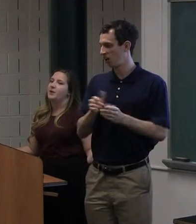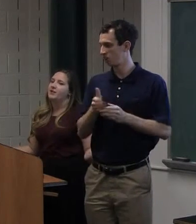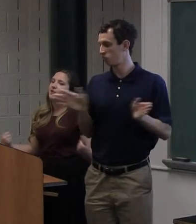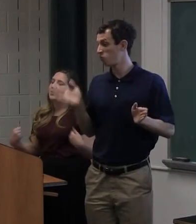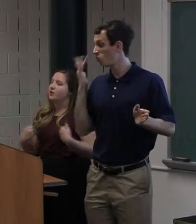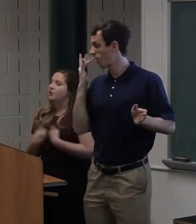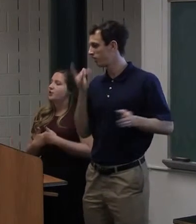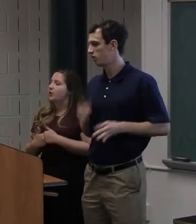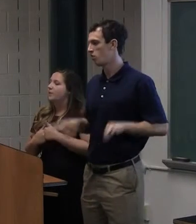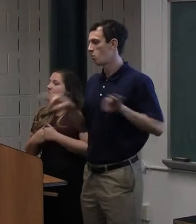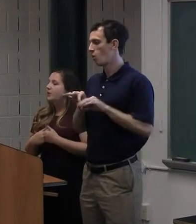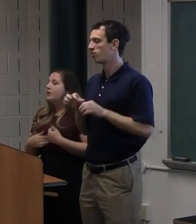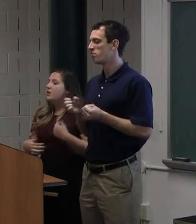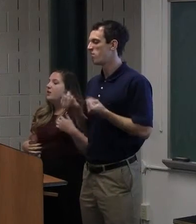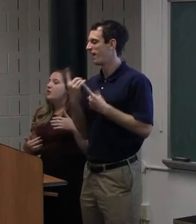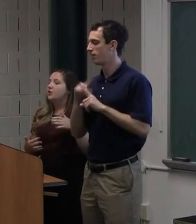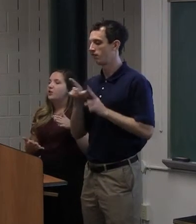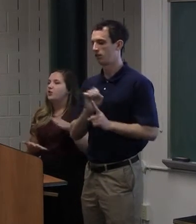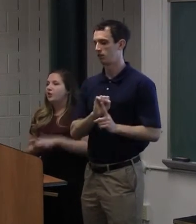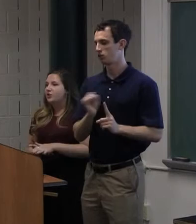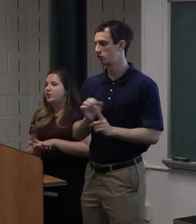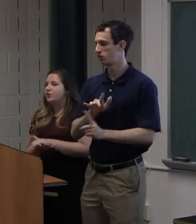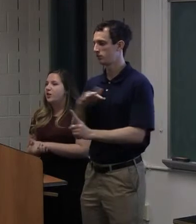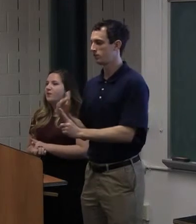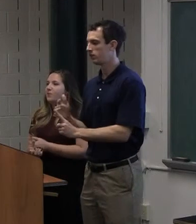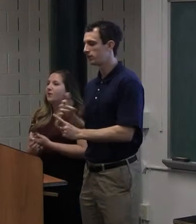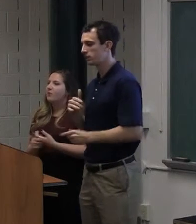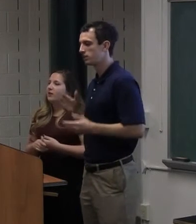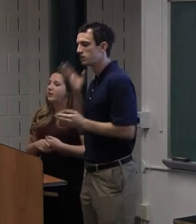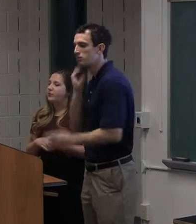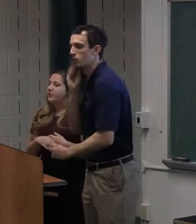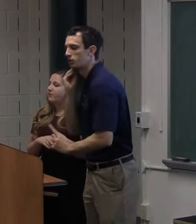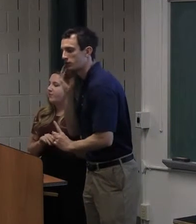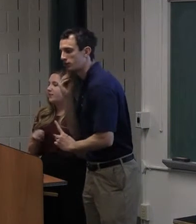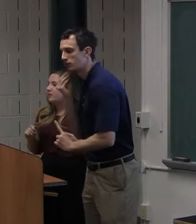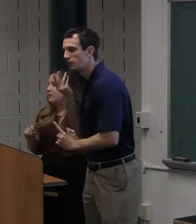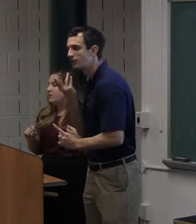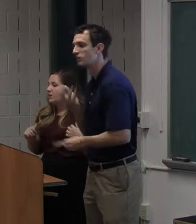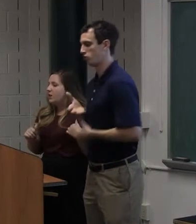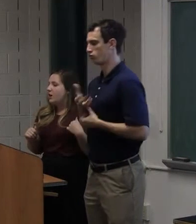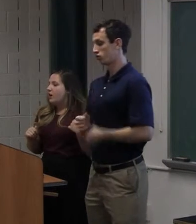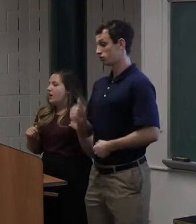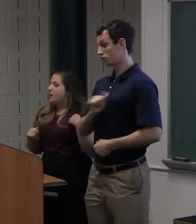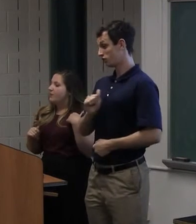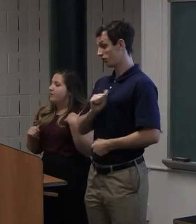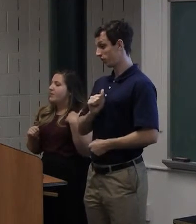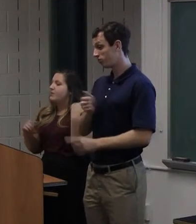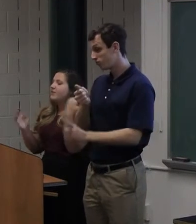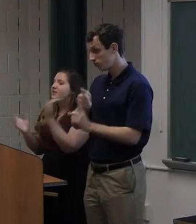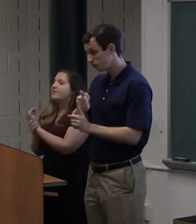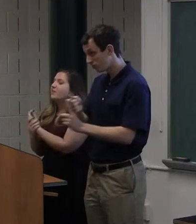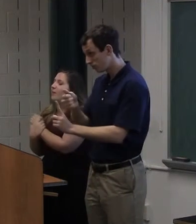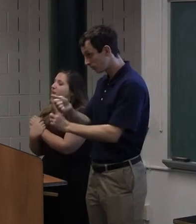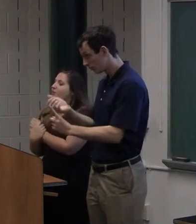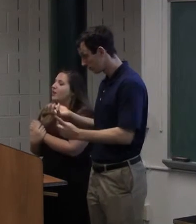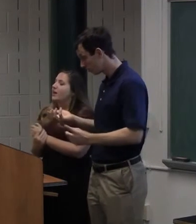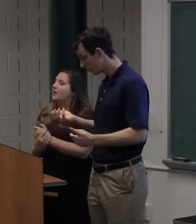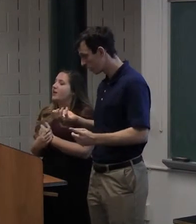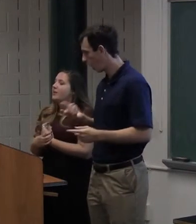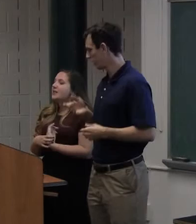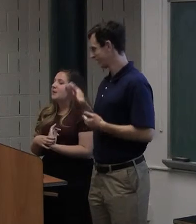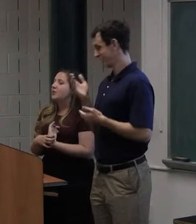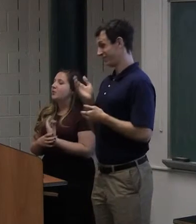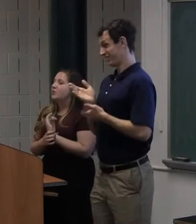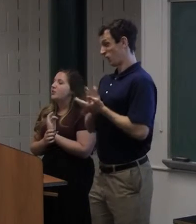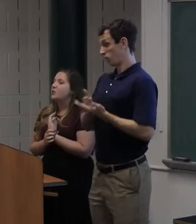full experience after an internship. Learn to trust yourself in whatever way you see fit. Some of these are from my mentor,